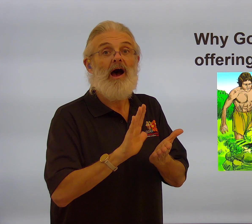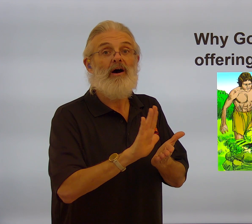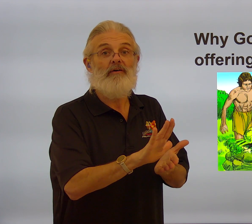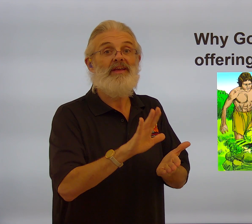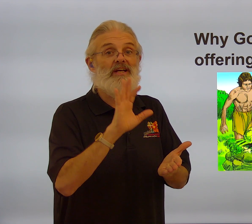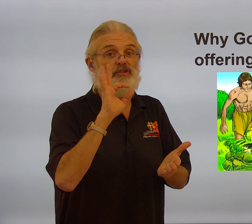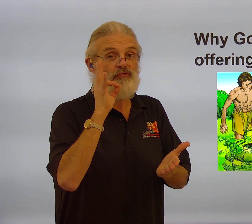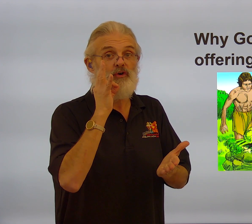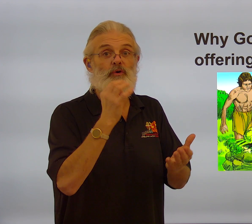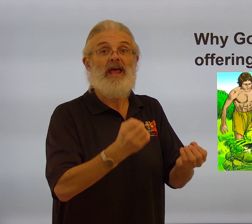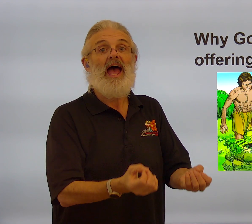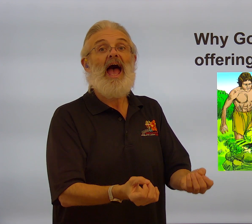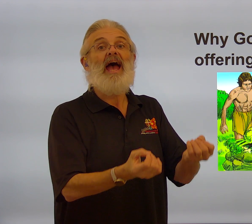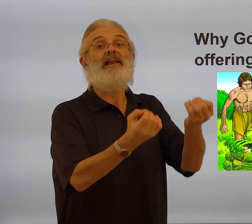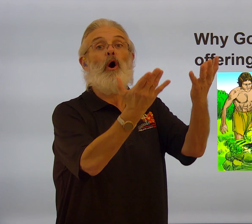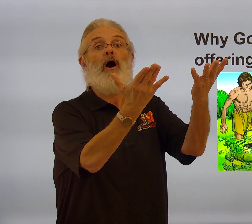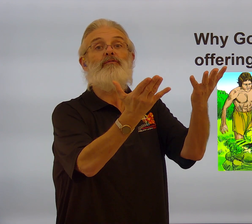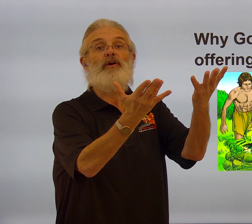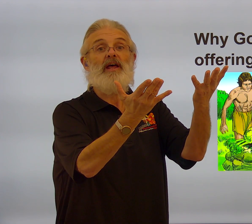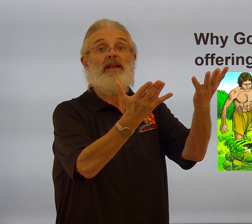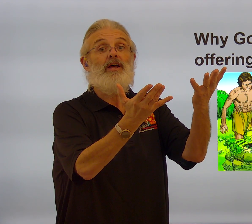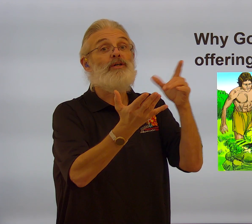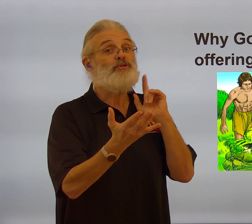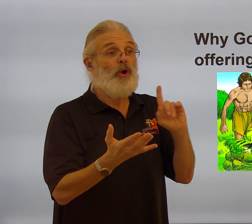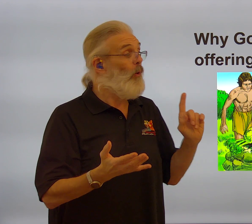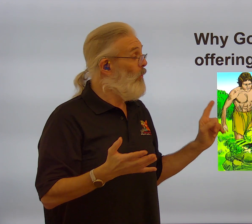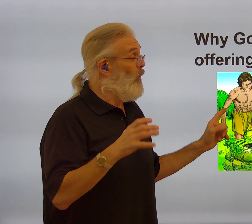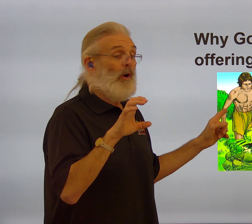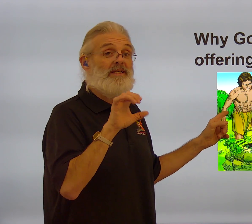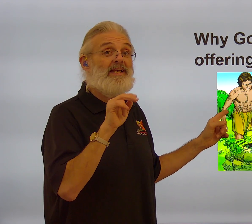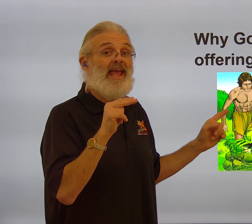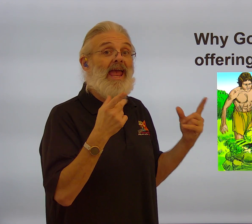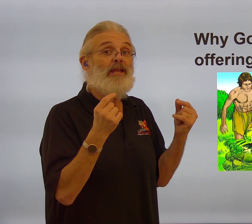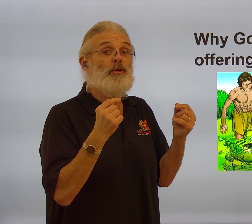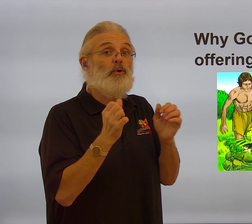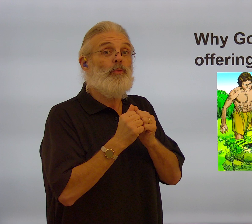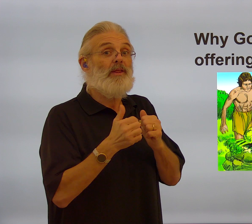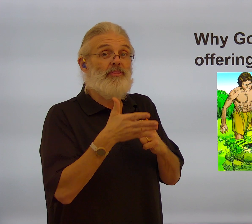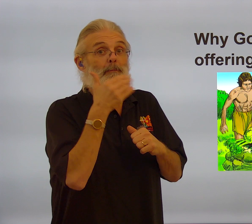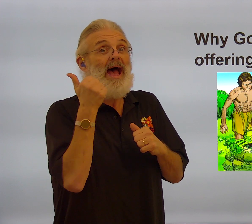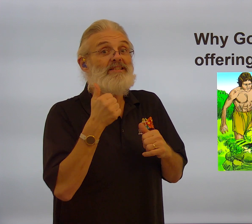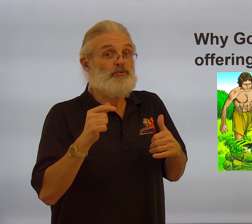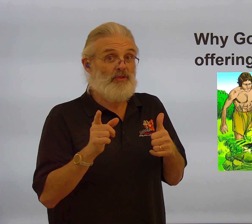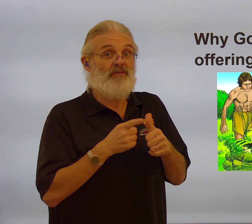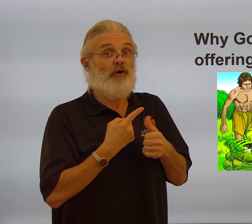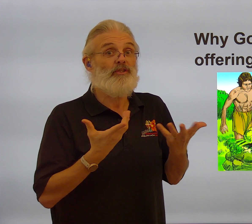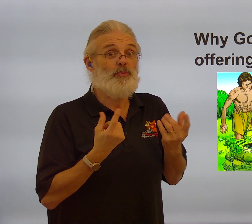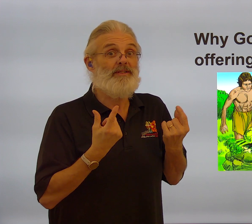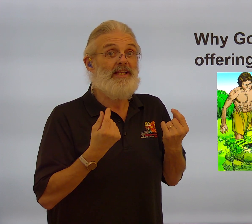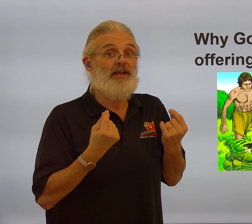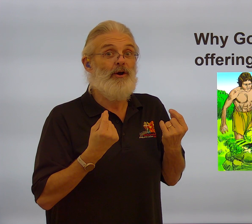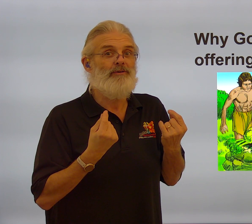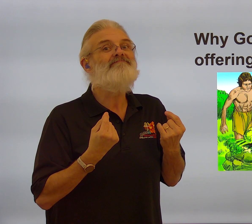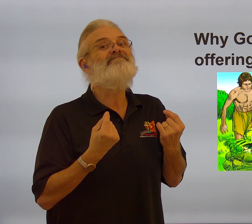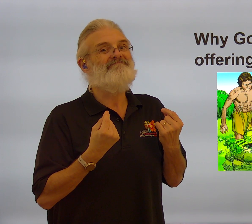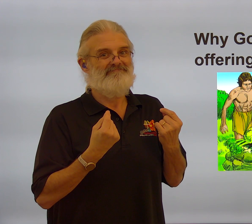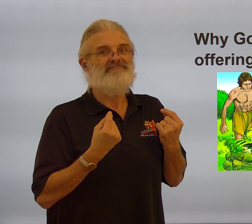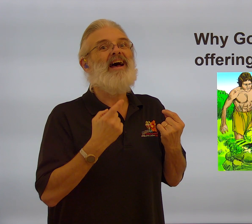of his fruit and offered it. So what did Cain do with the best, with the first? What did he do? That